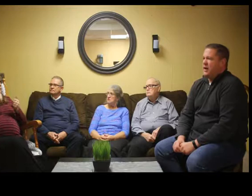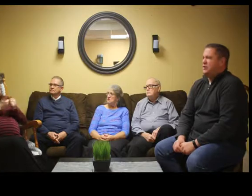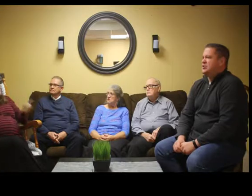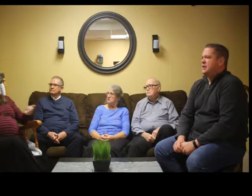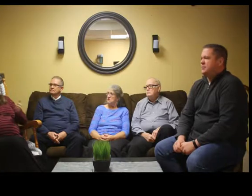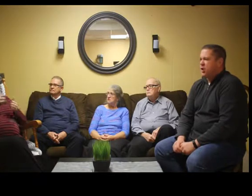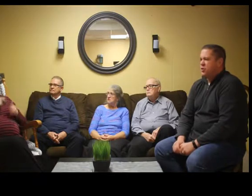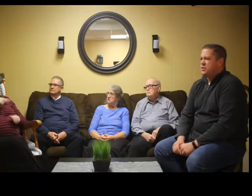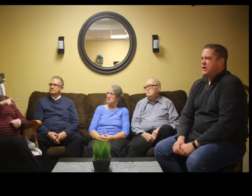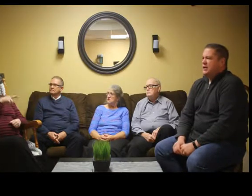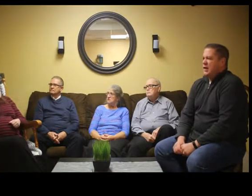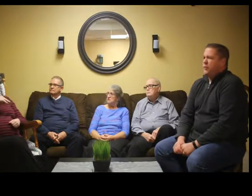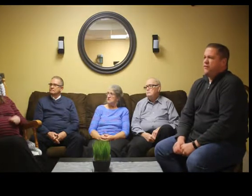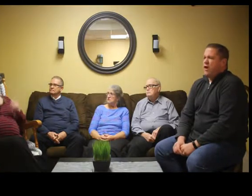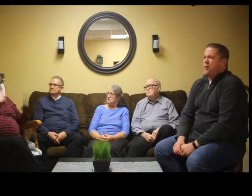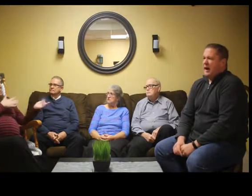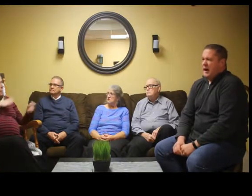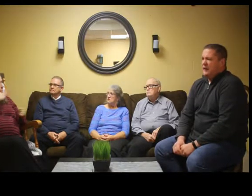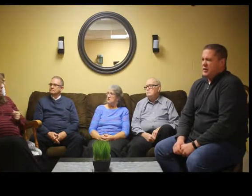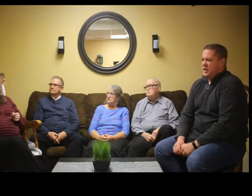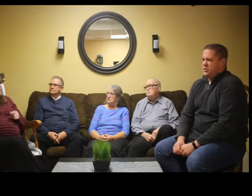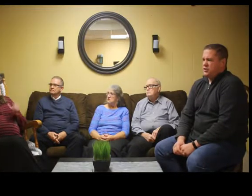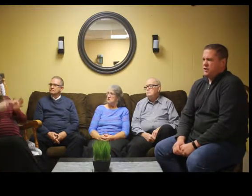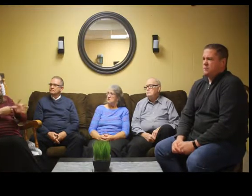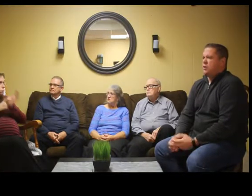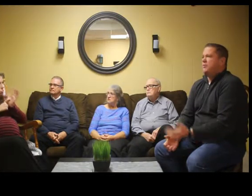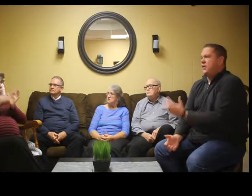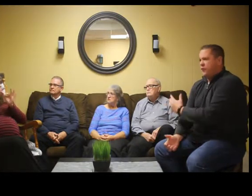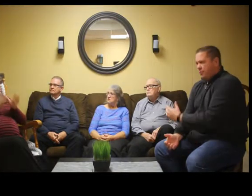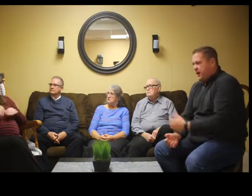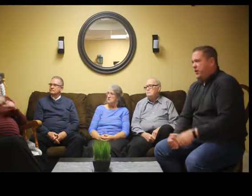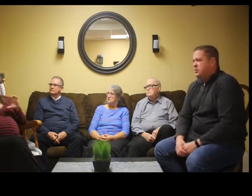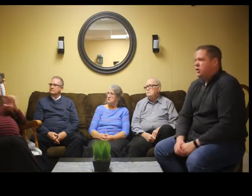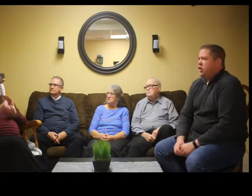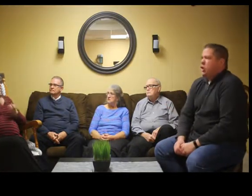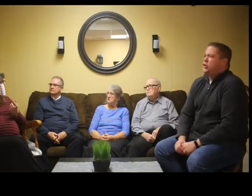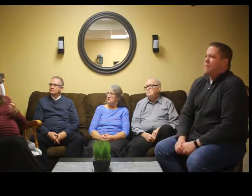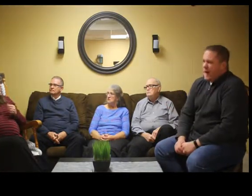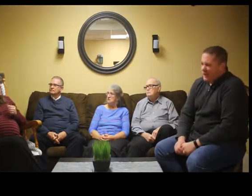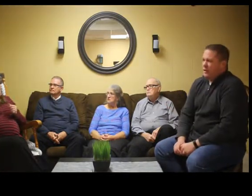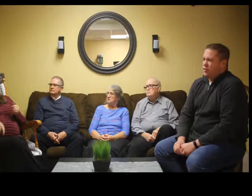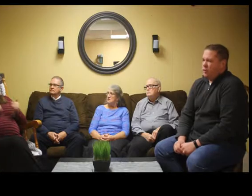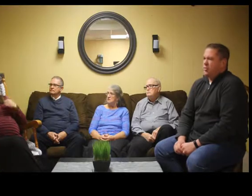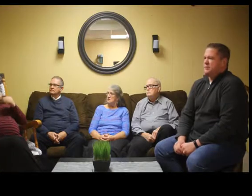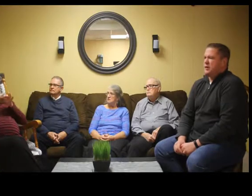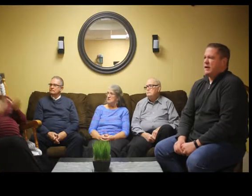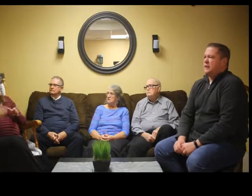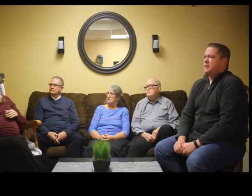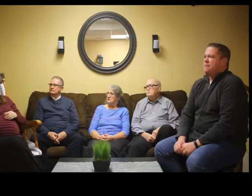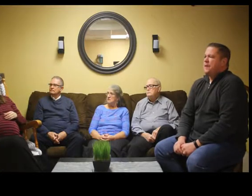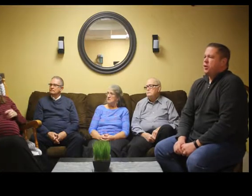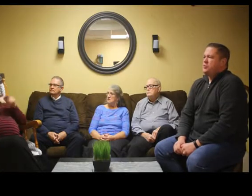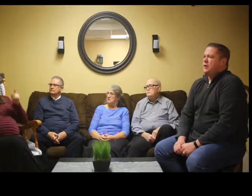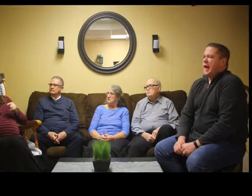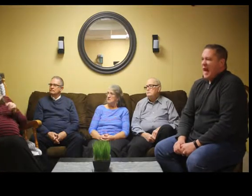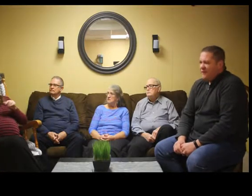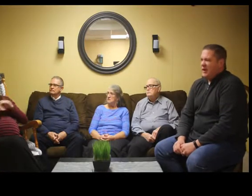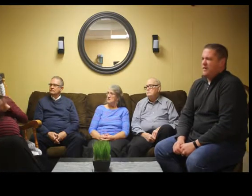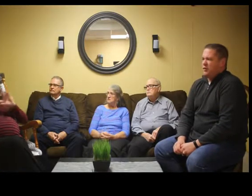just take some notes, and they would fall behind in the educational system. So I'm thankful for parents who demanded interpreters in my class, who said they have to have an interpreter